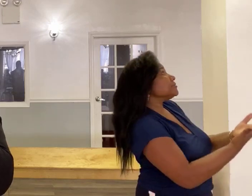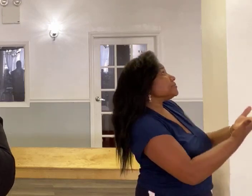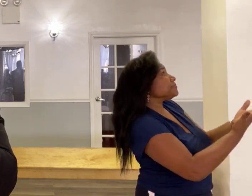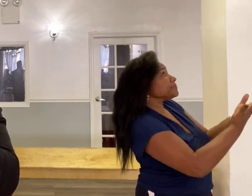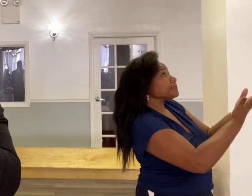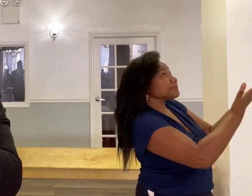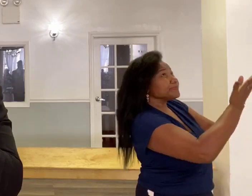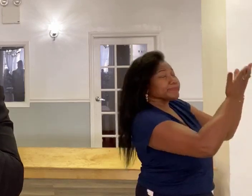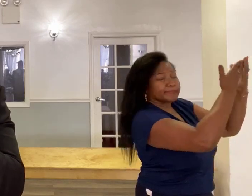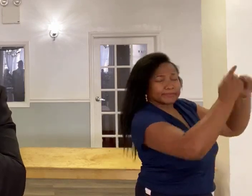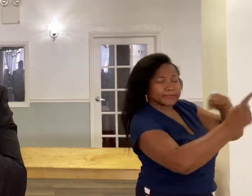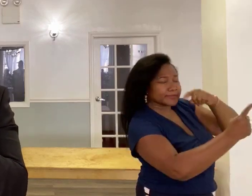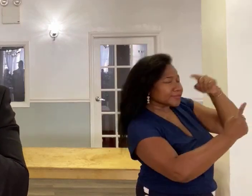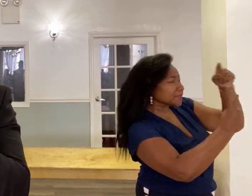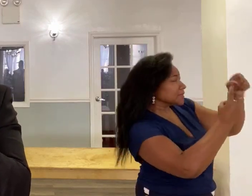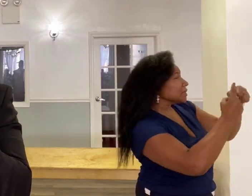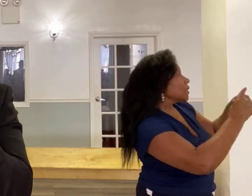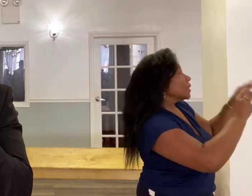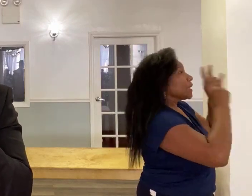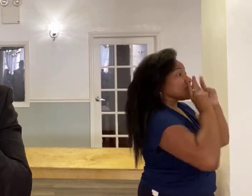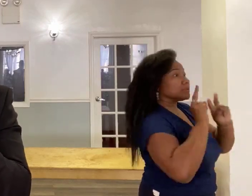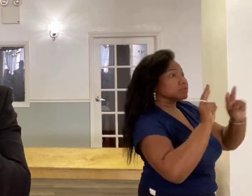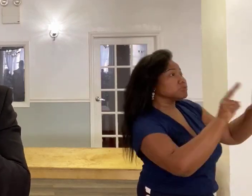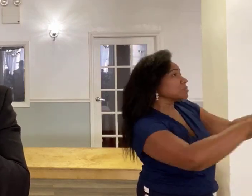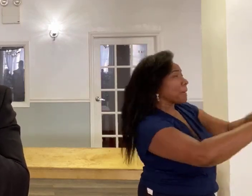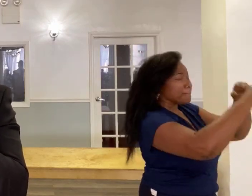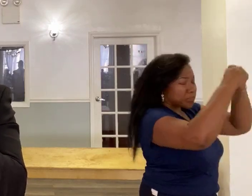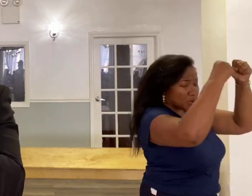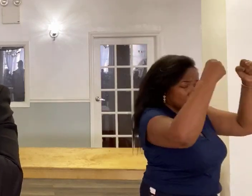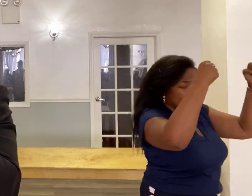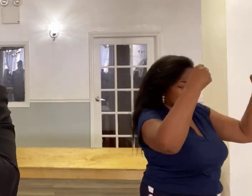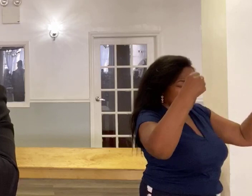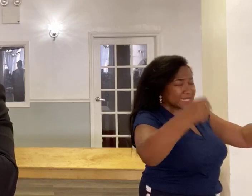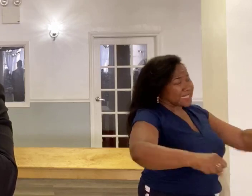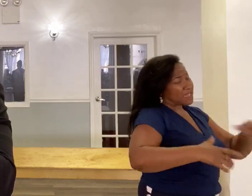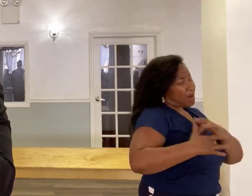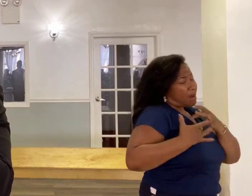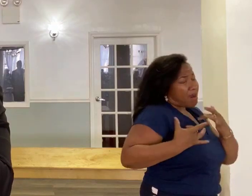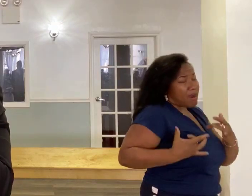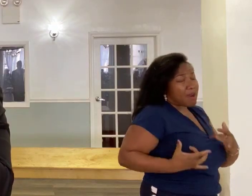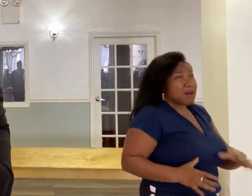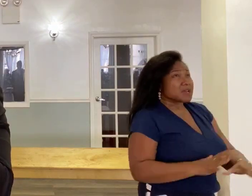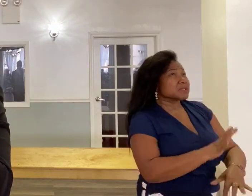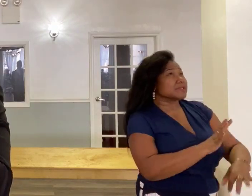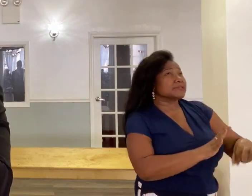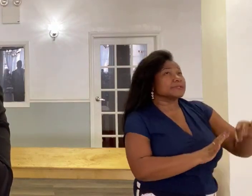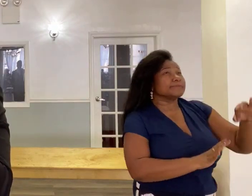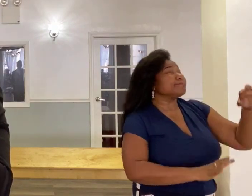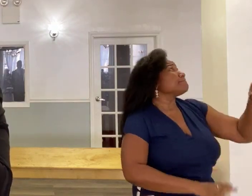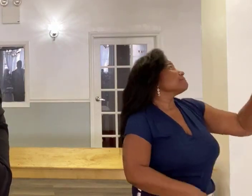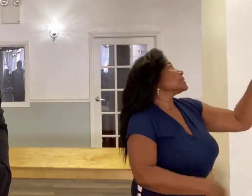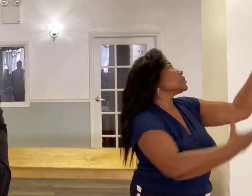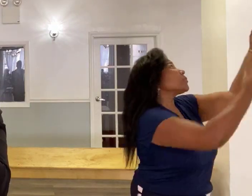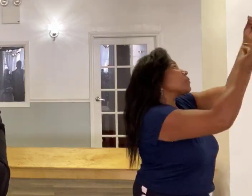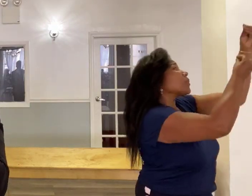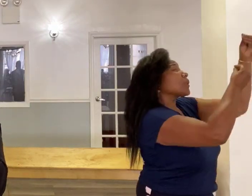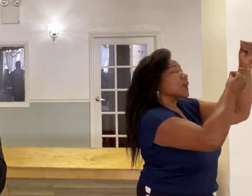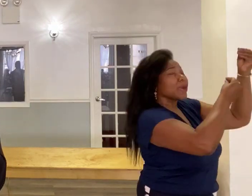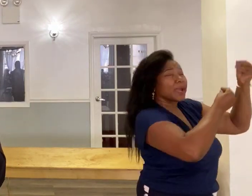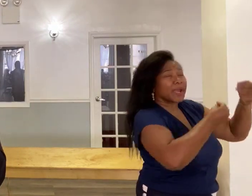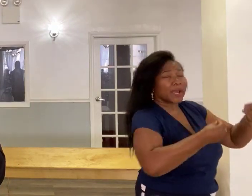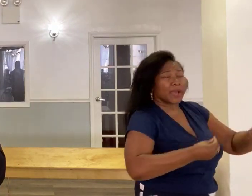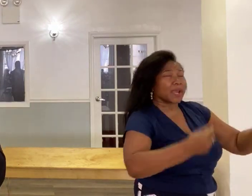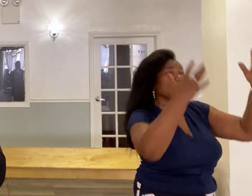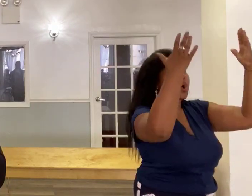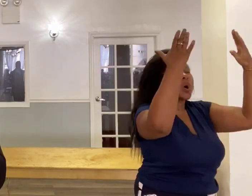surrounds, where cries of brokenness are found. Bring hope